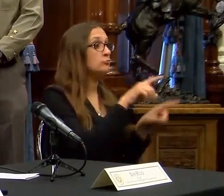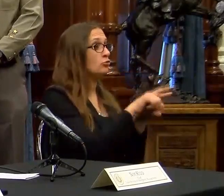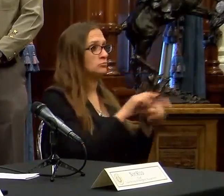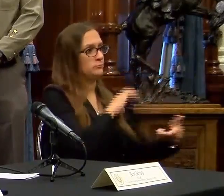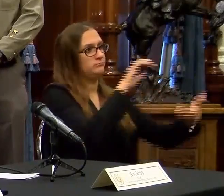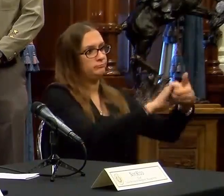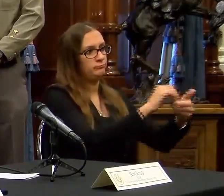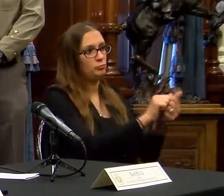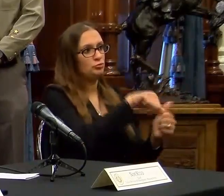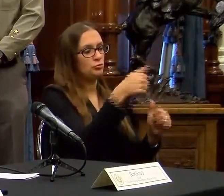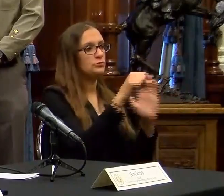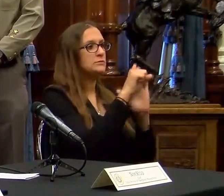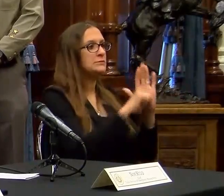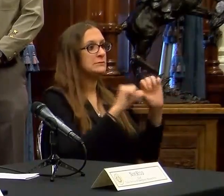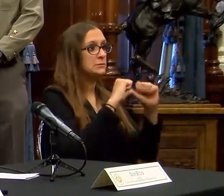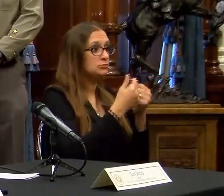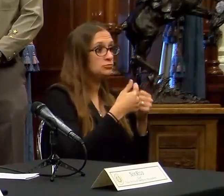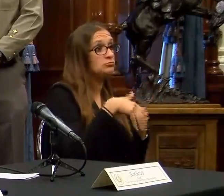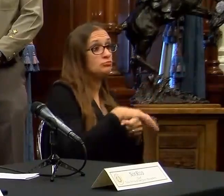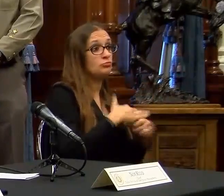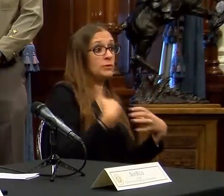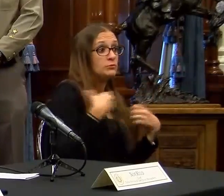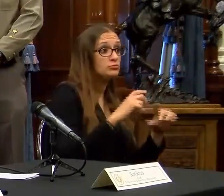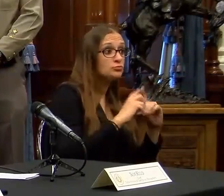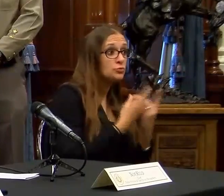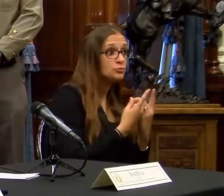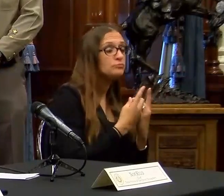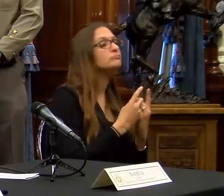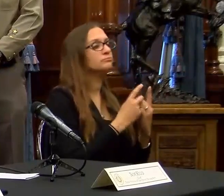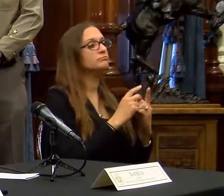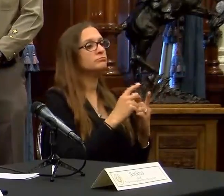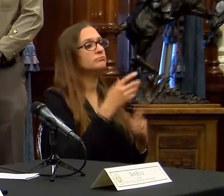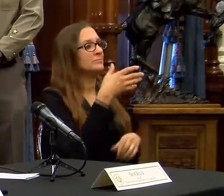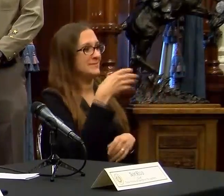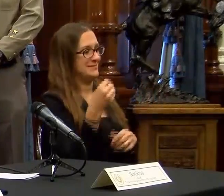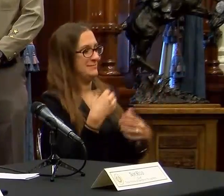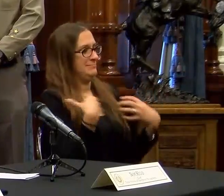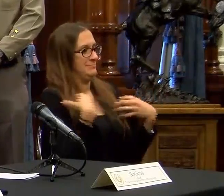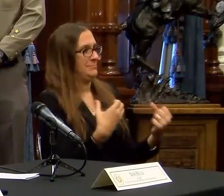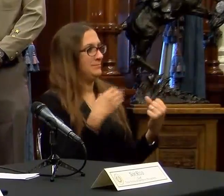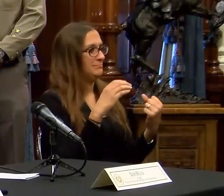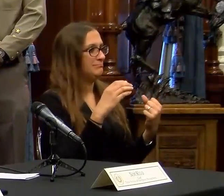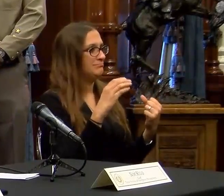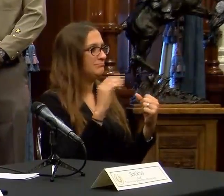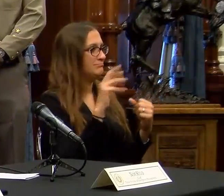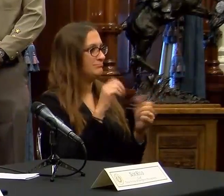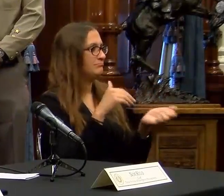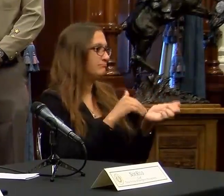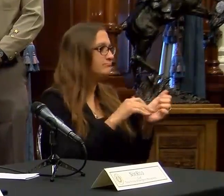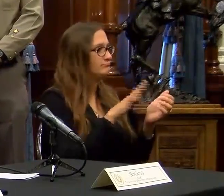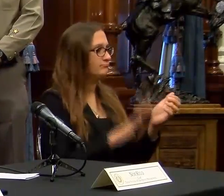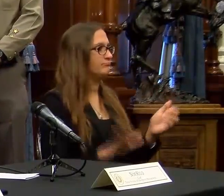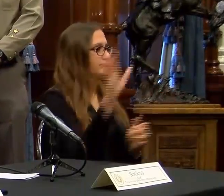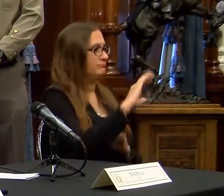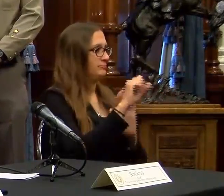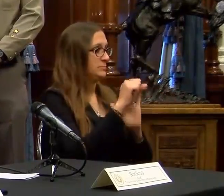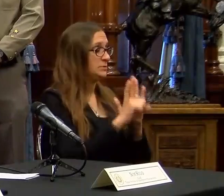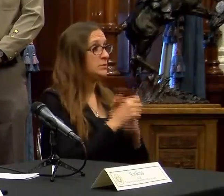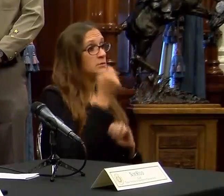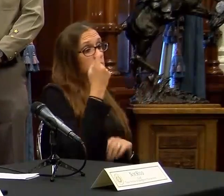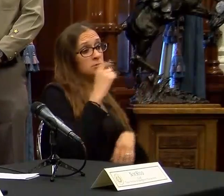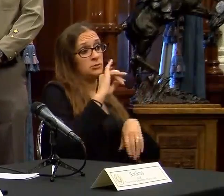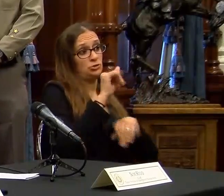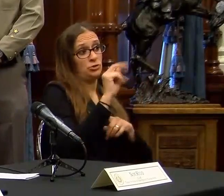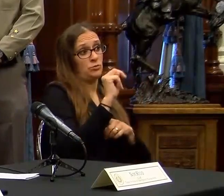other state agencies, local health departments, as well as healthcare providers across the state. On January